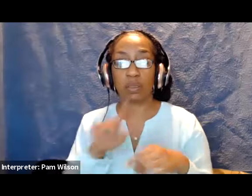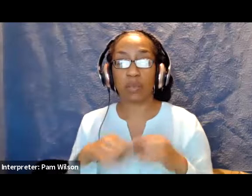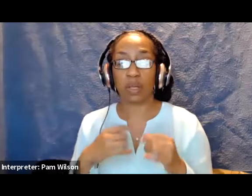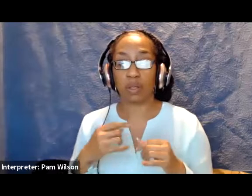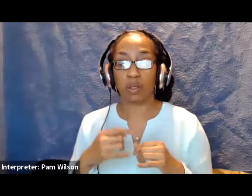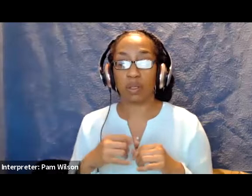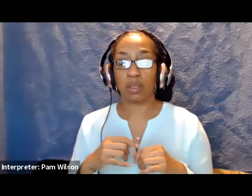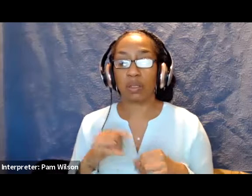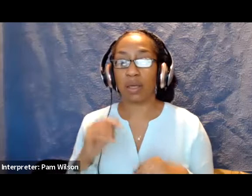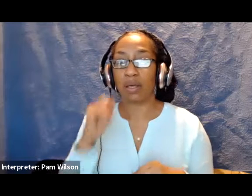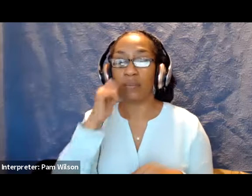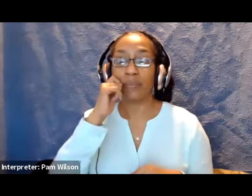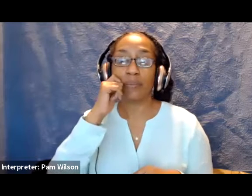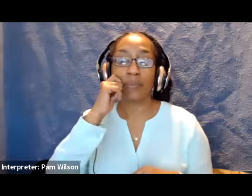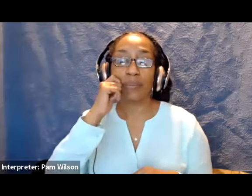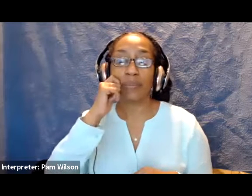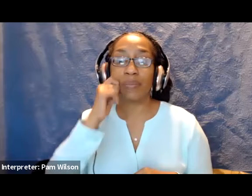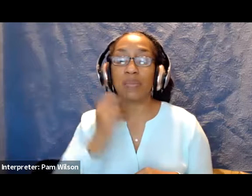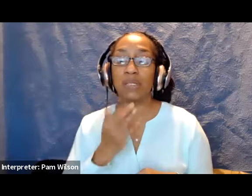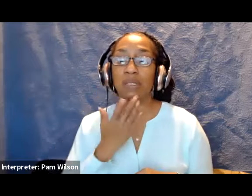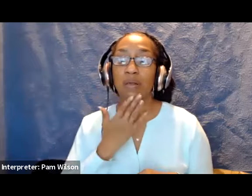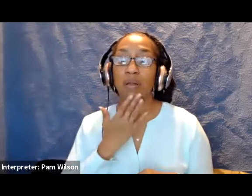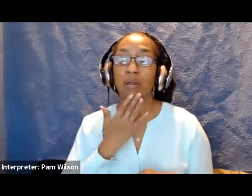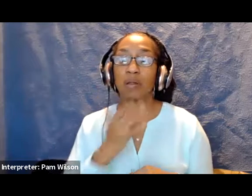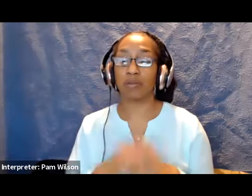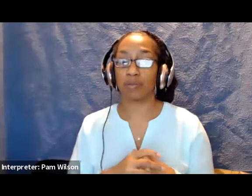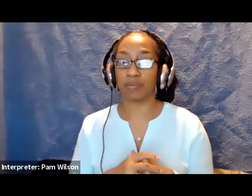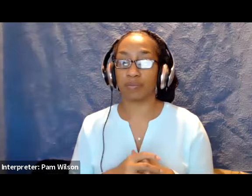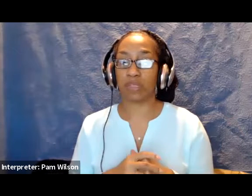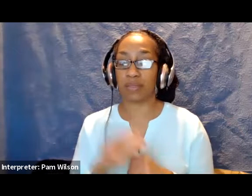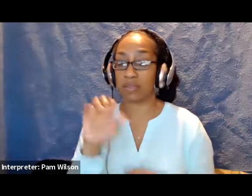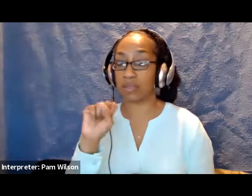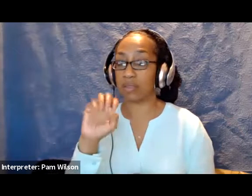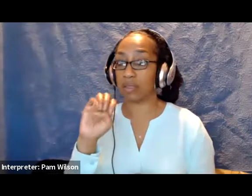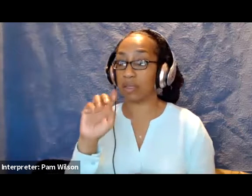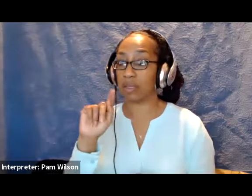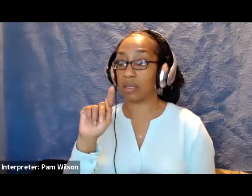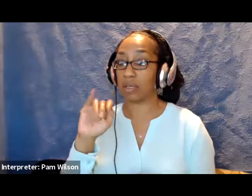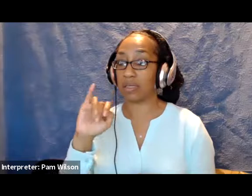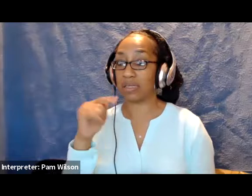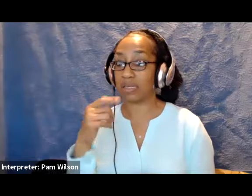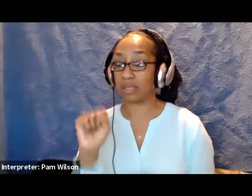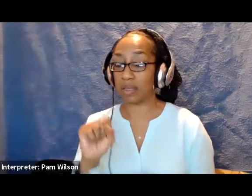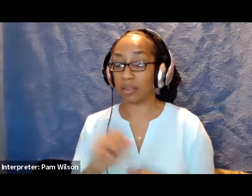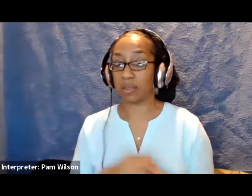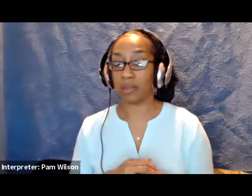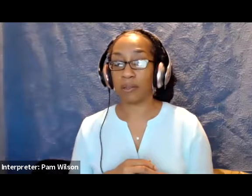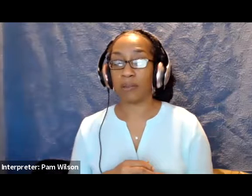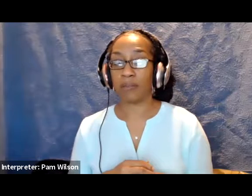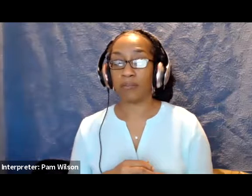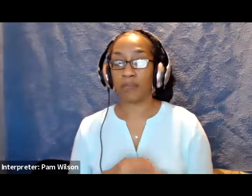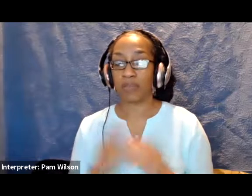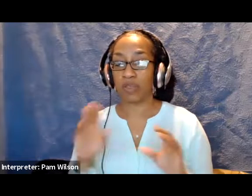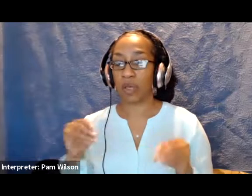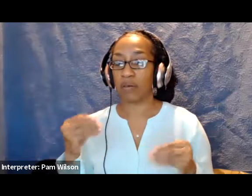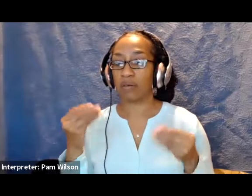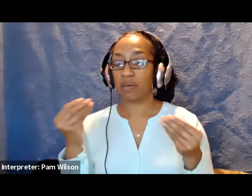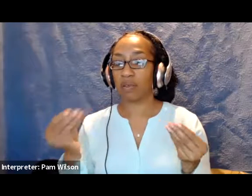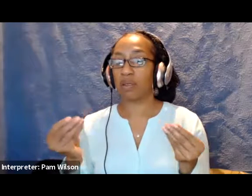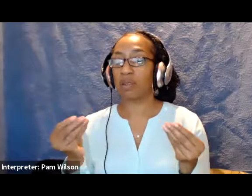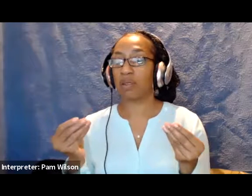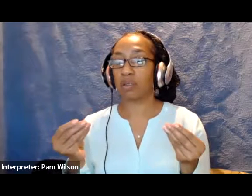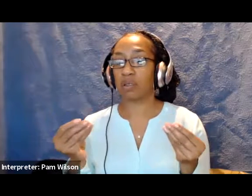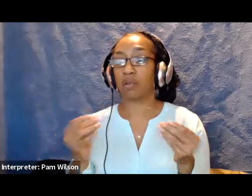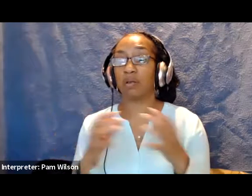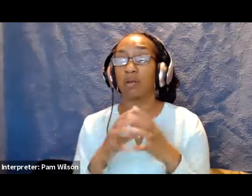your skin tone, and this is settings. So I've given you a